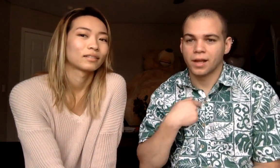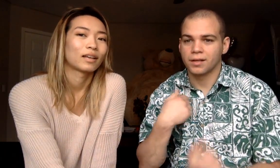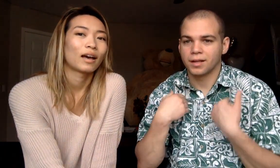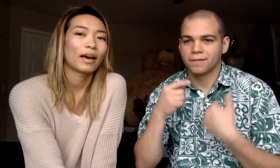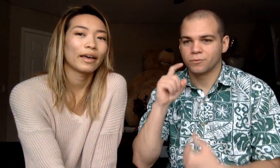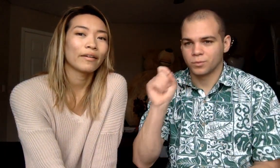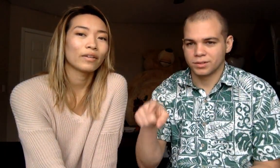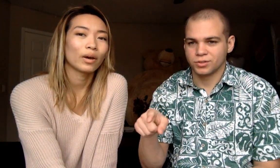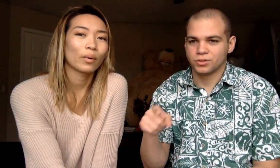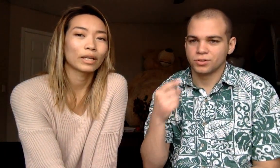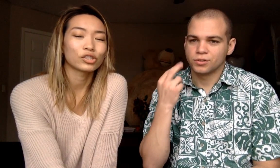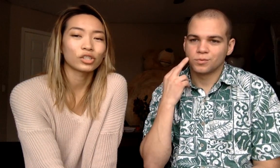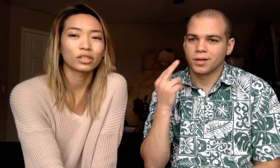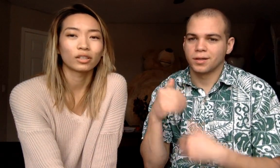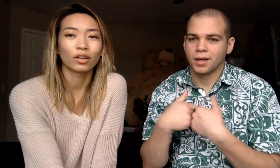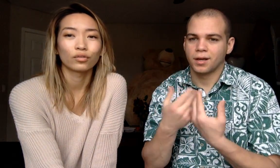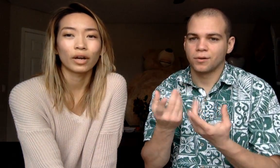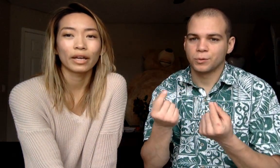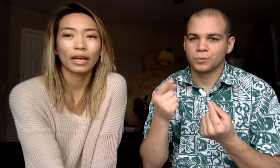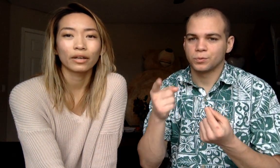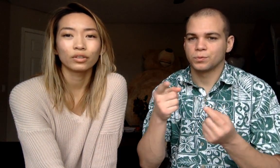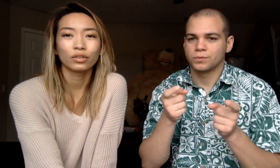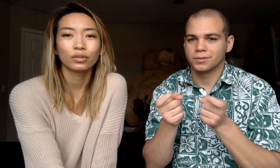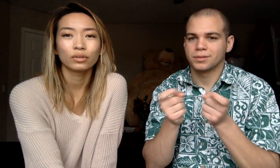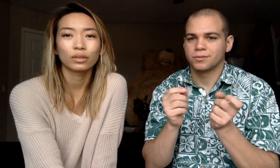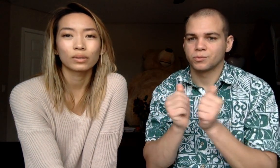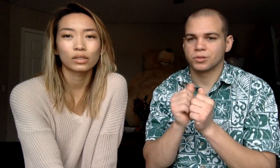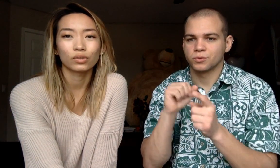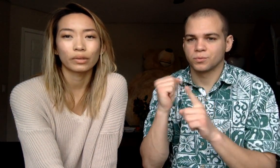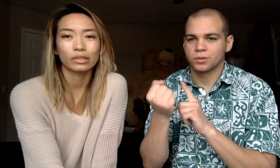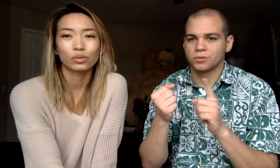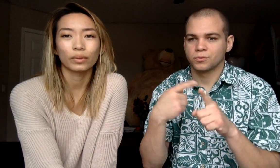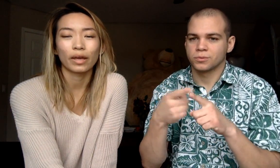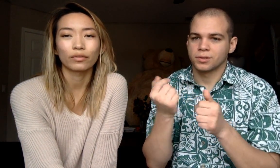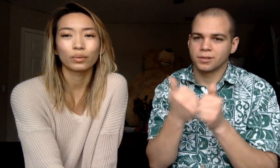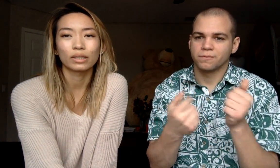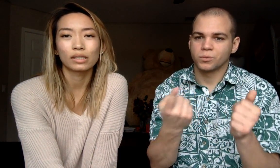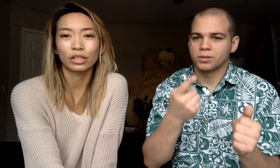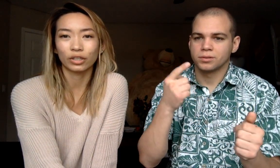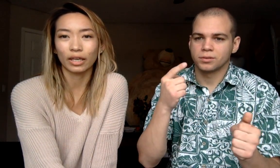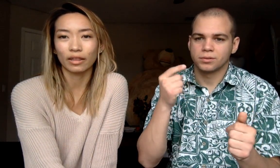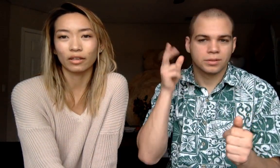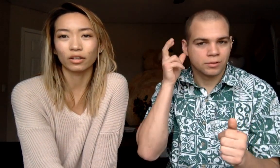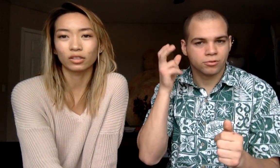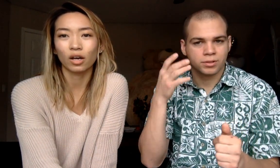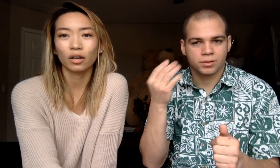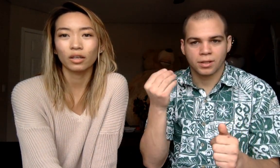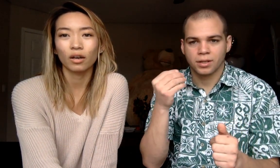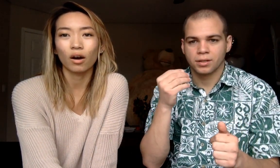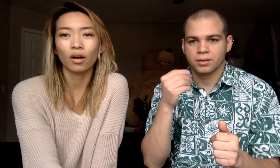I have a question. Ryan, how do you deal with situations when everyone is hearing and they're talking all